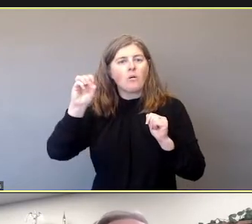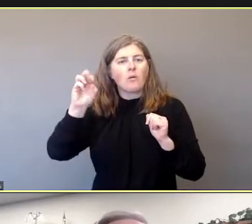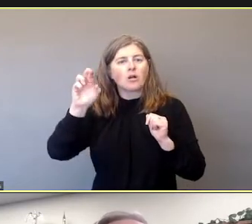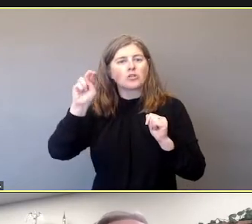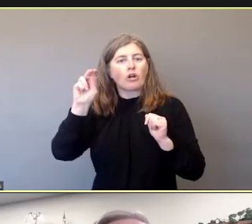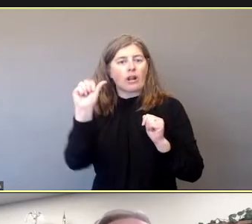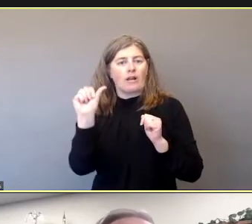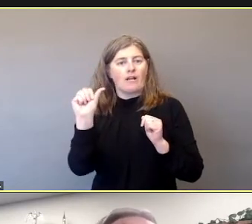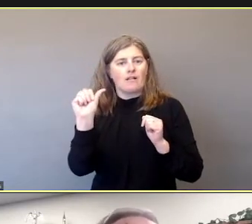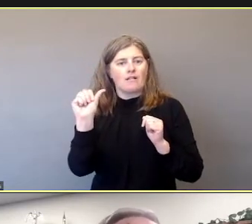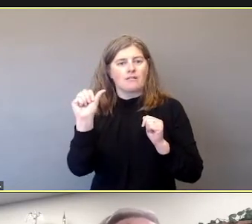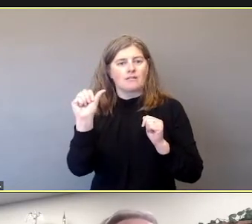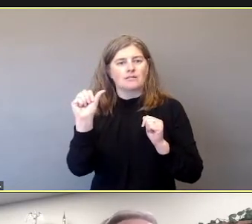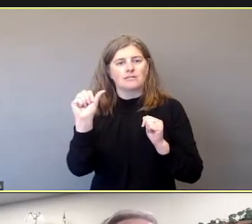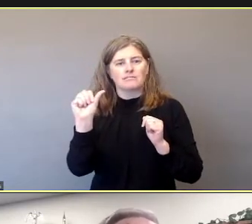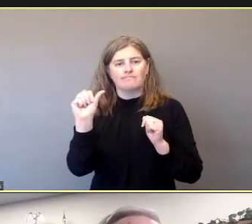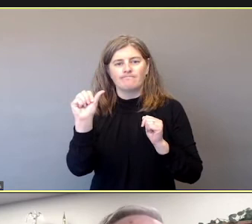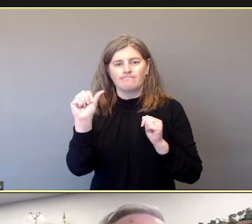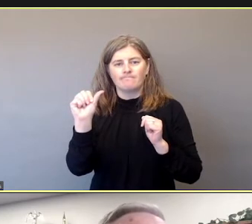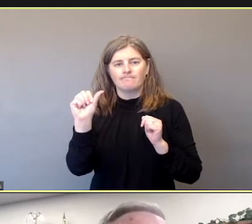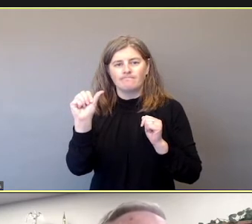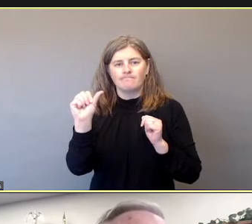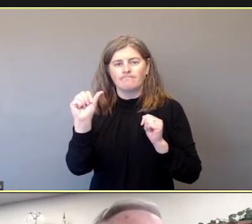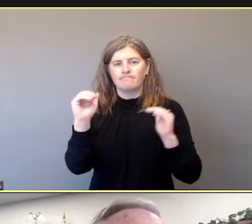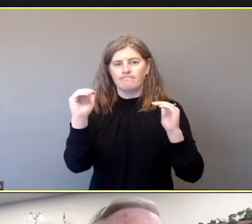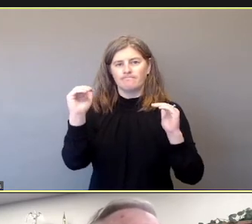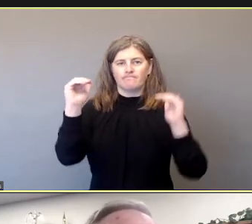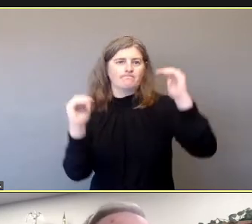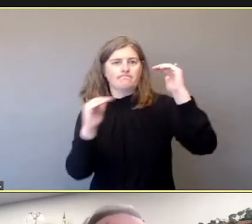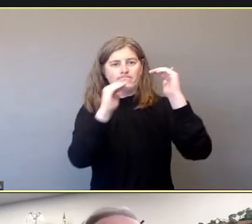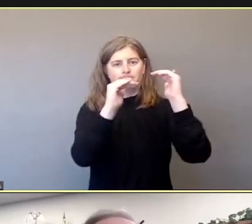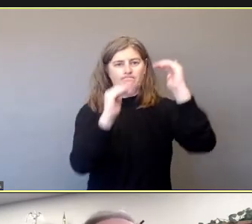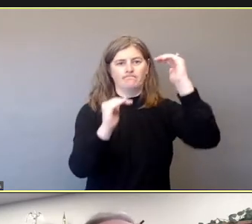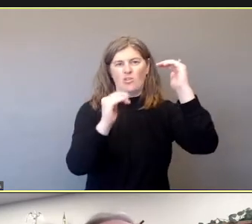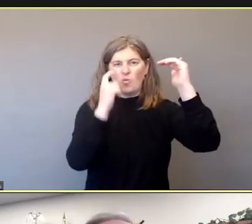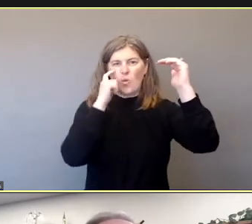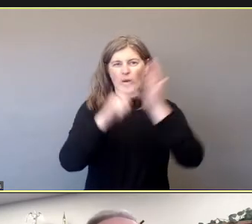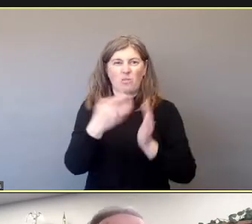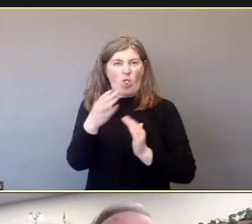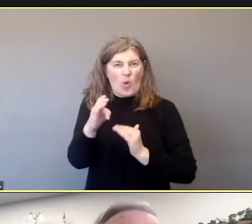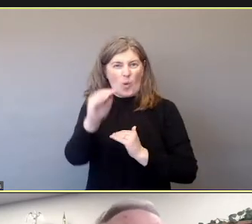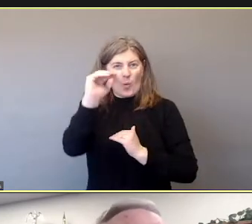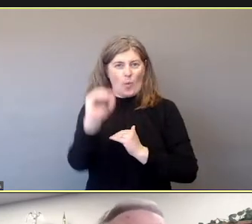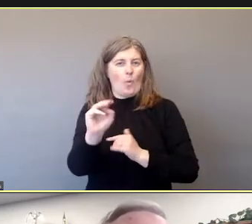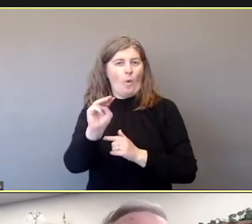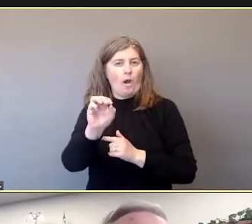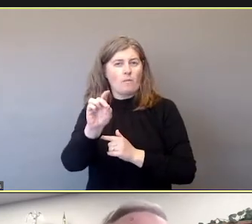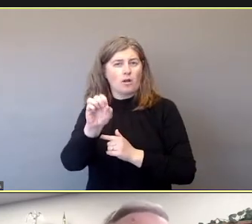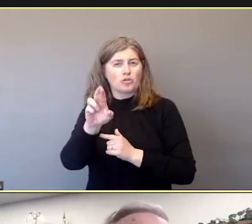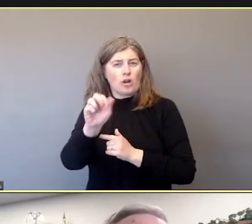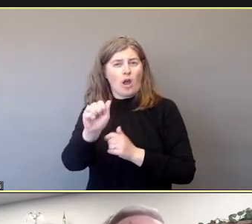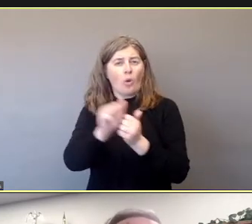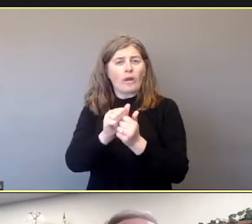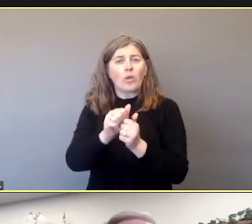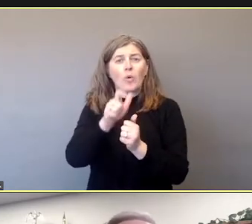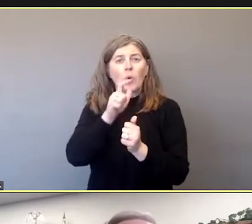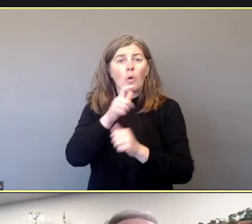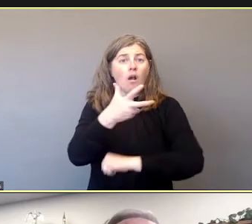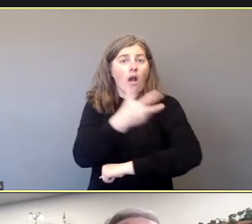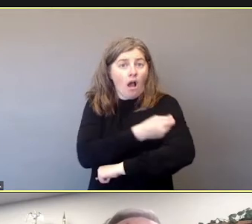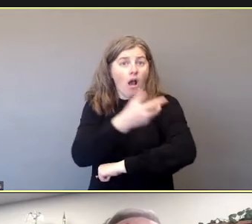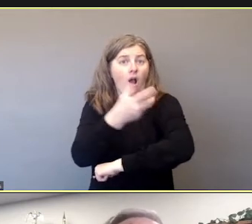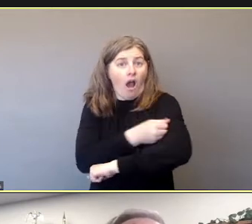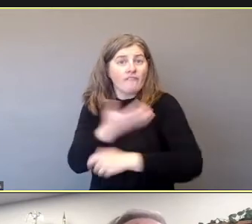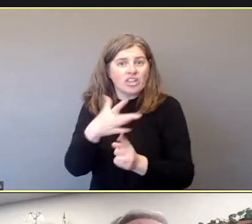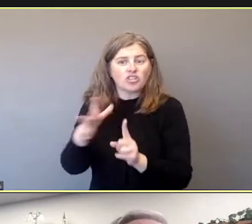now clearly has a bit of a demonstrable difference in breakthrough case rates